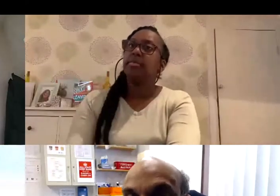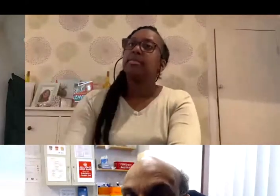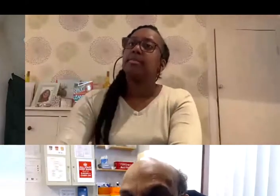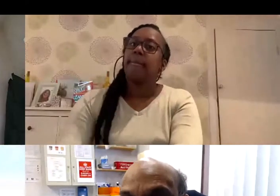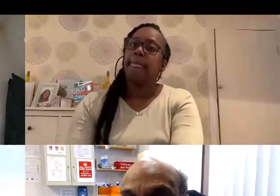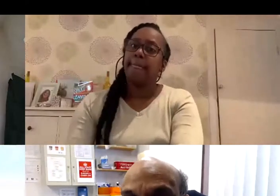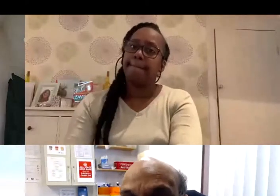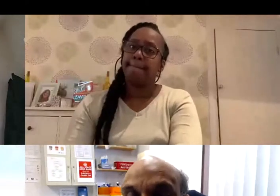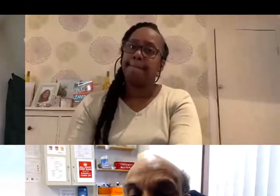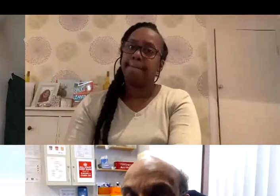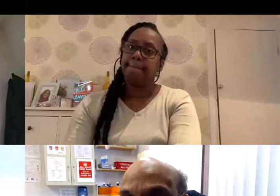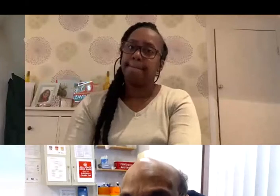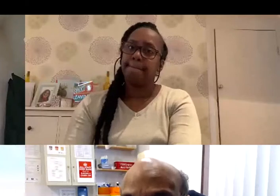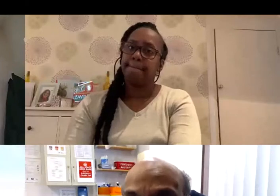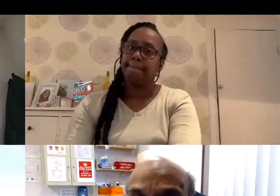Thank you.